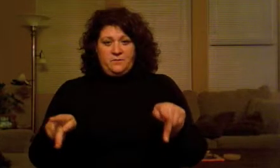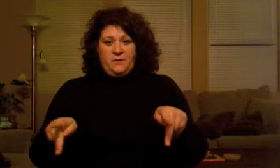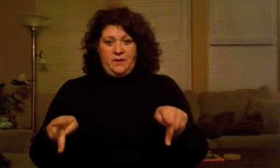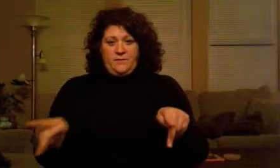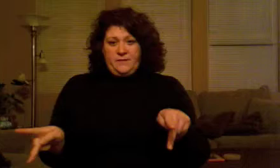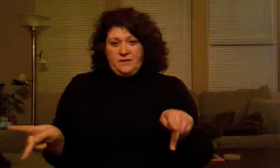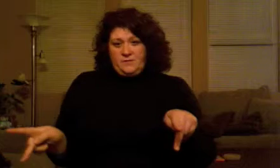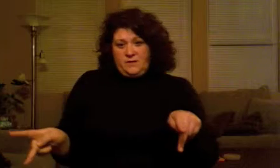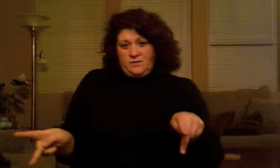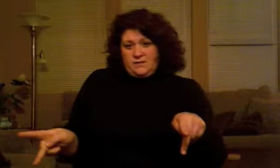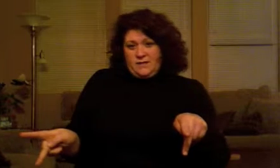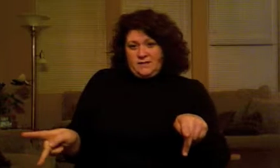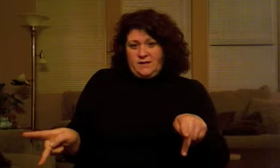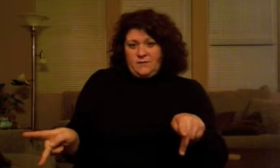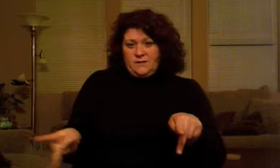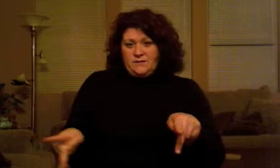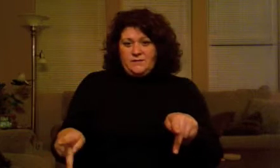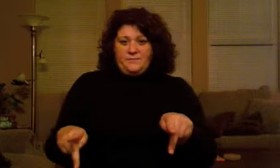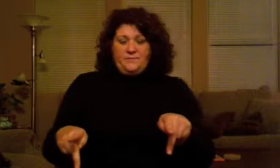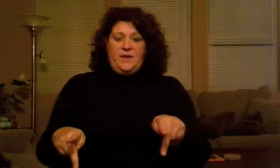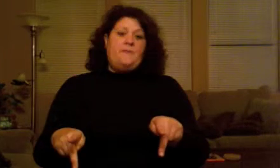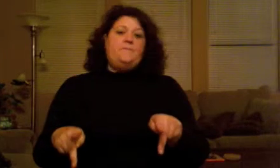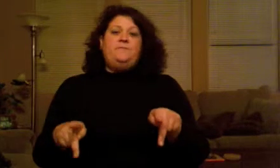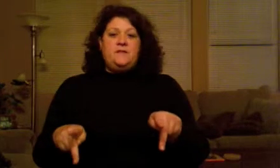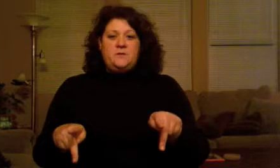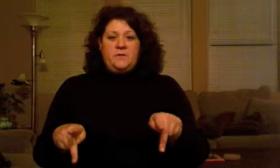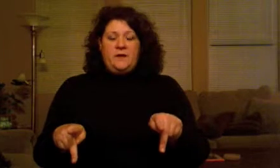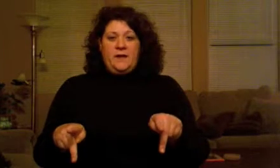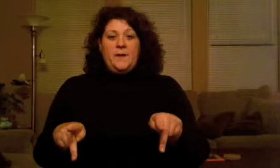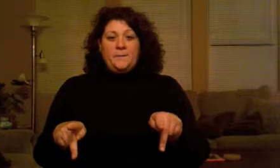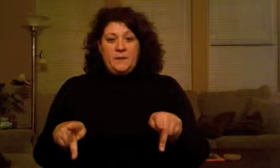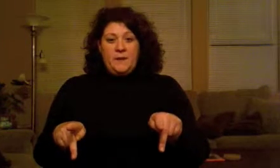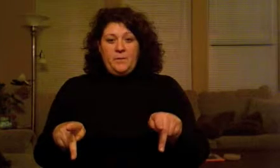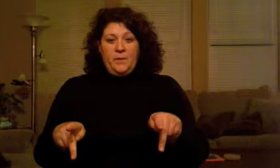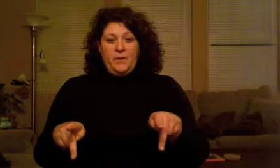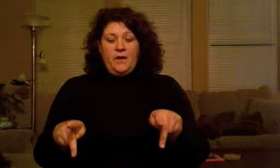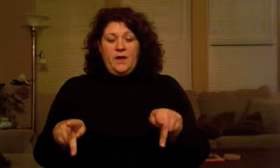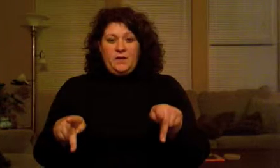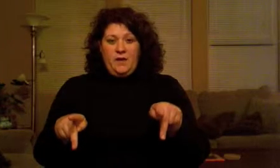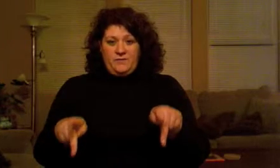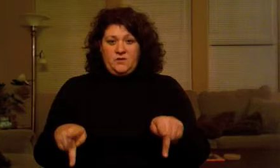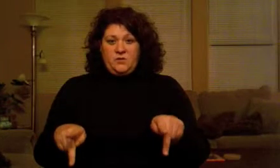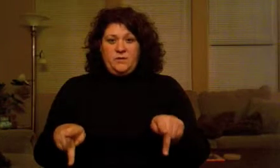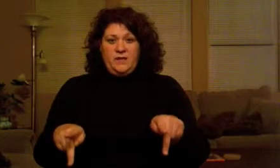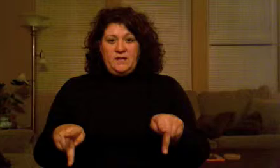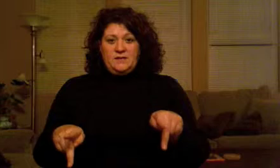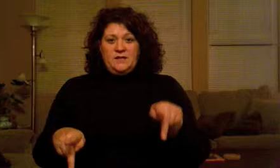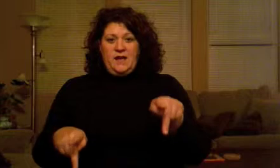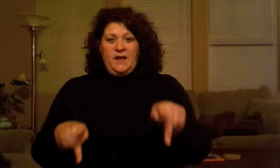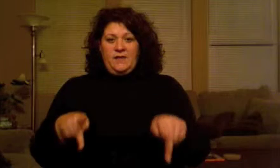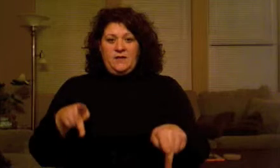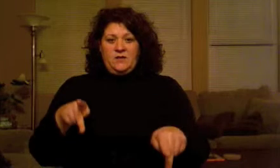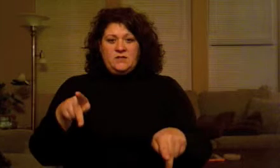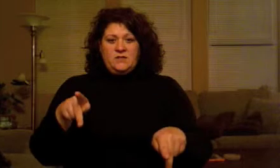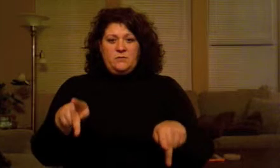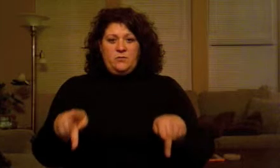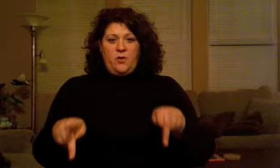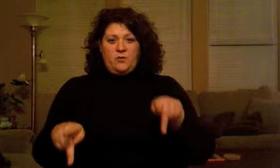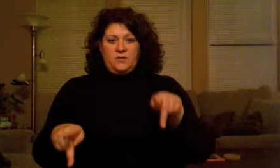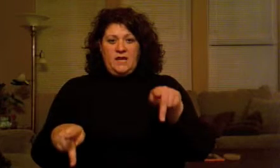P. That's what it looks like sideways. Okay, so P. People. You have two P's, and then you just rotate